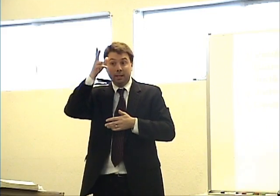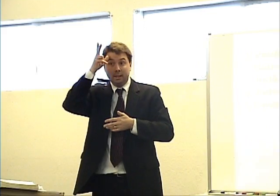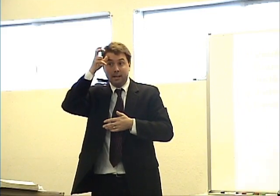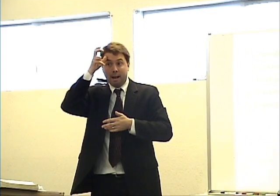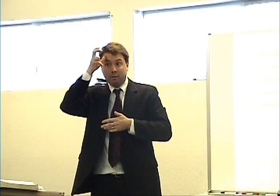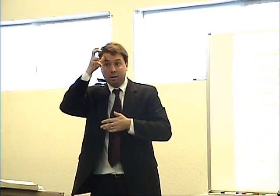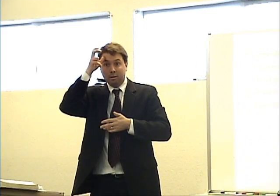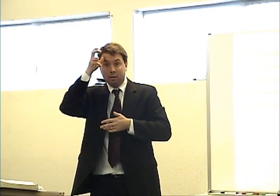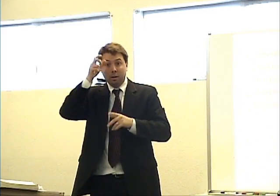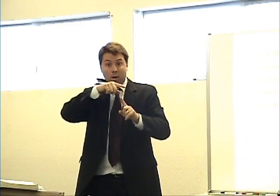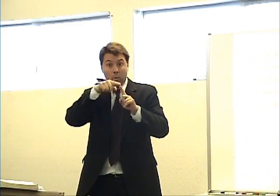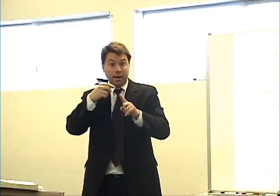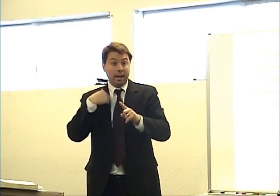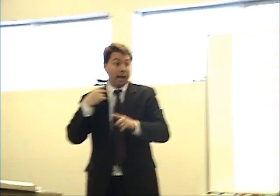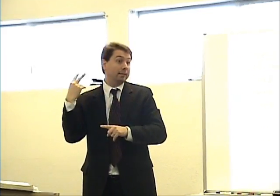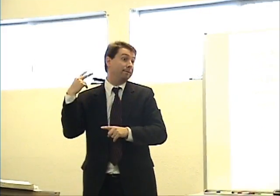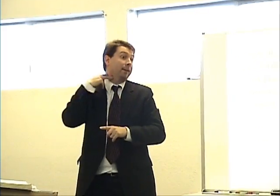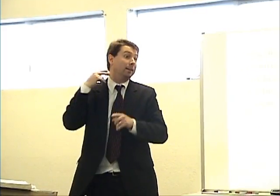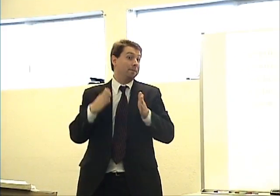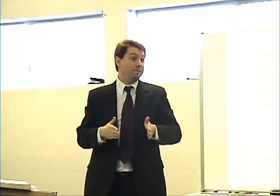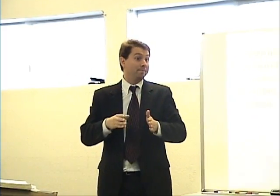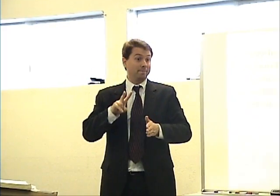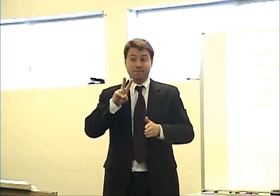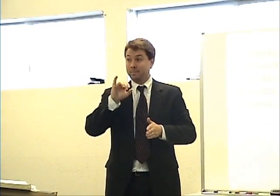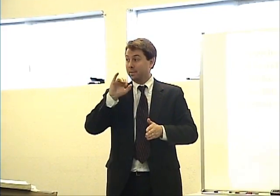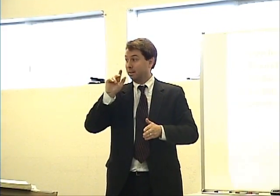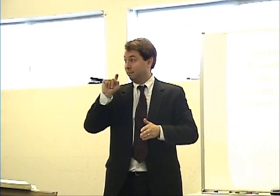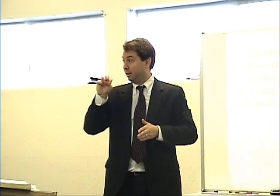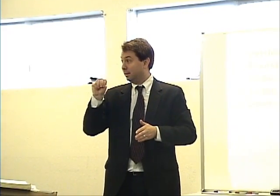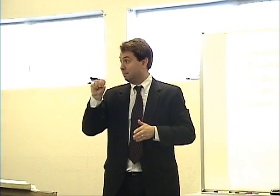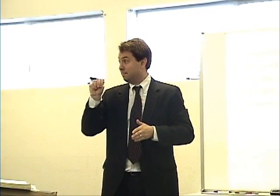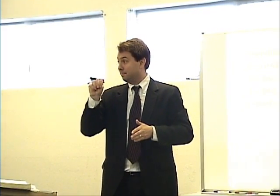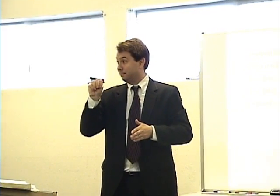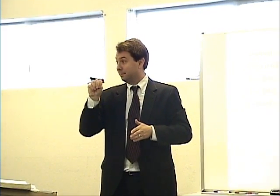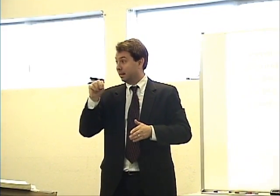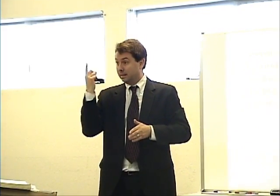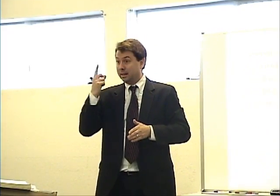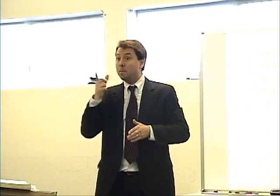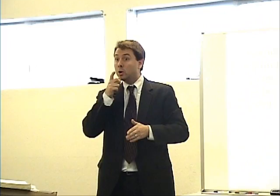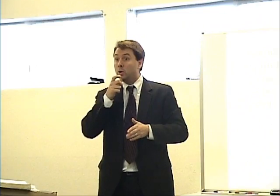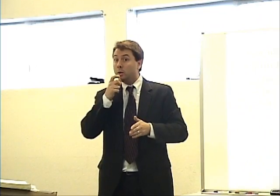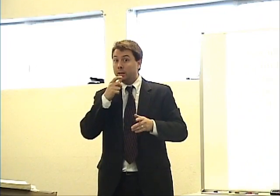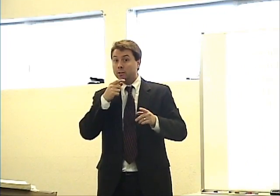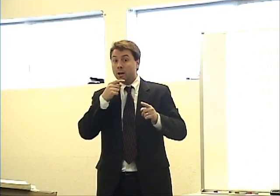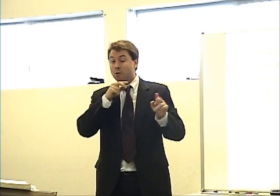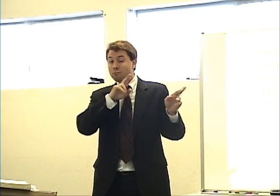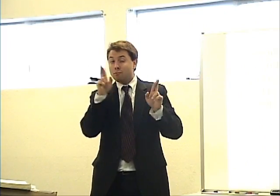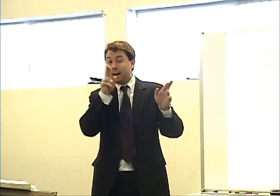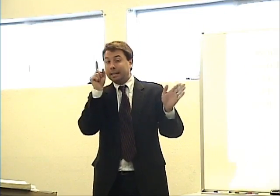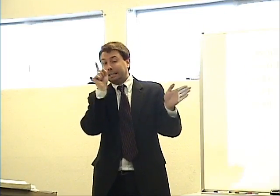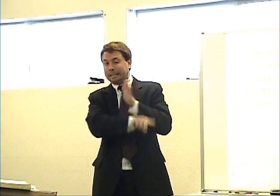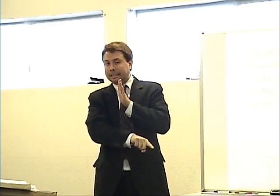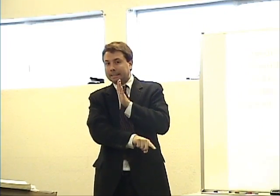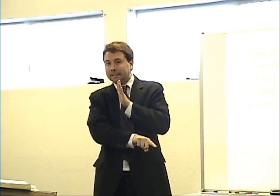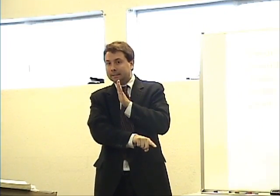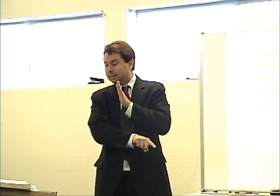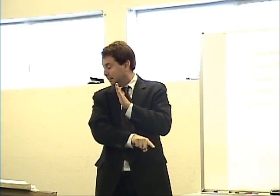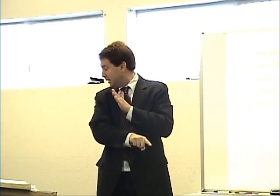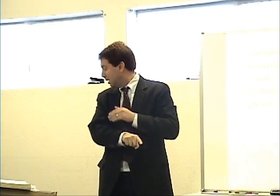the devil. When he has a victim, someone who he's ready to kill,